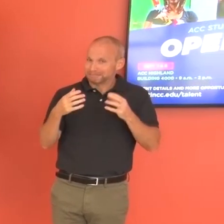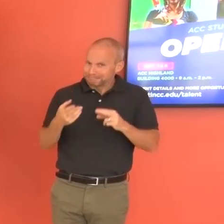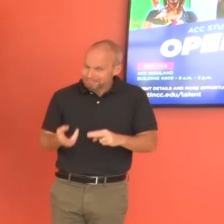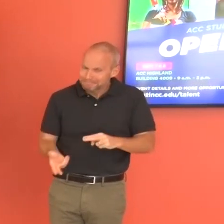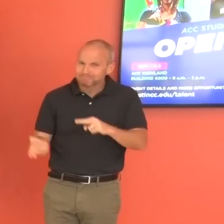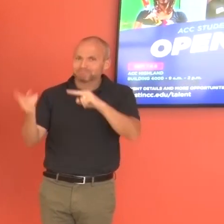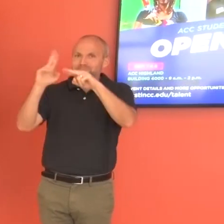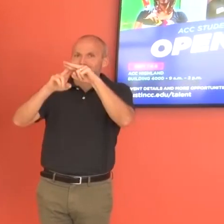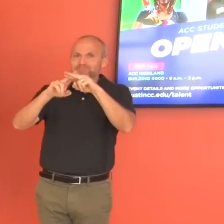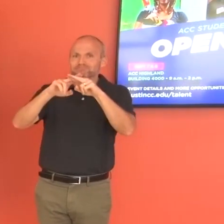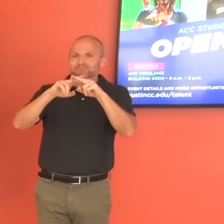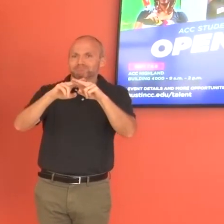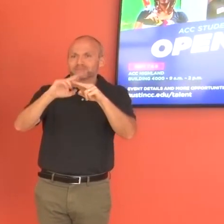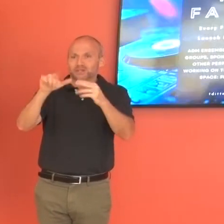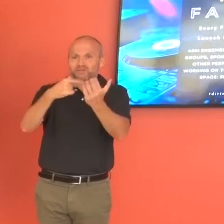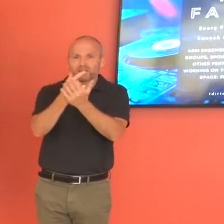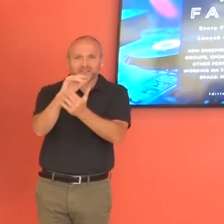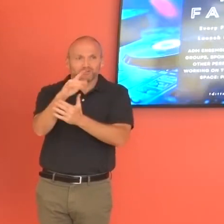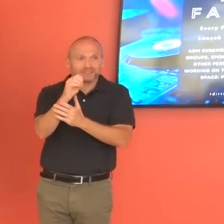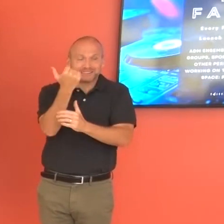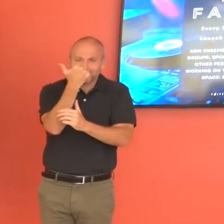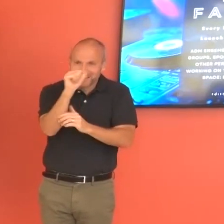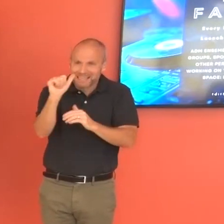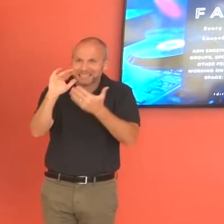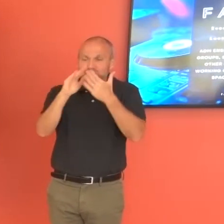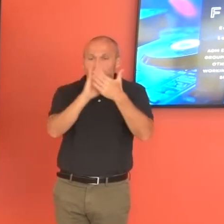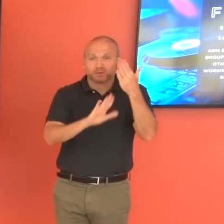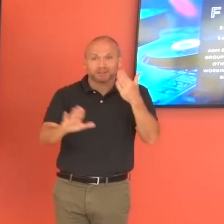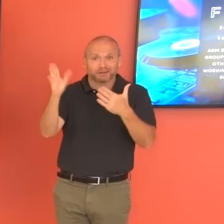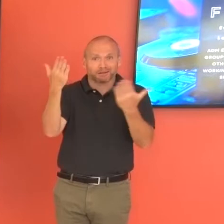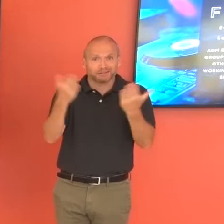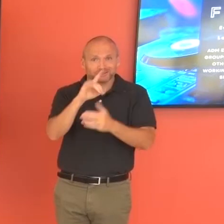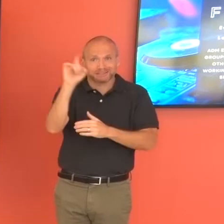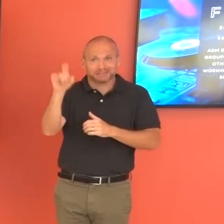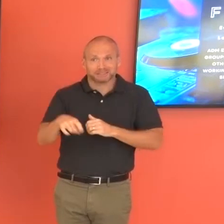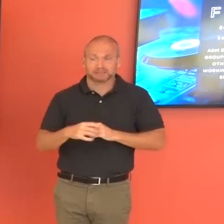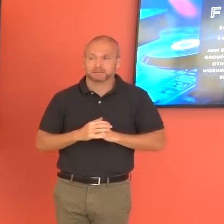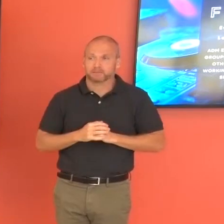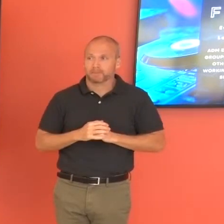increase in graduation rates of any community college in the state of Texas.